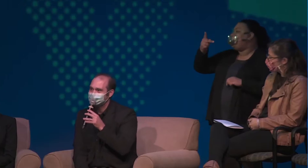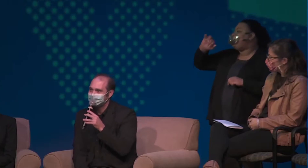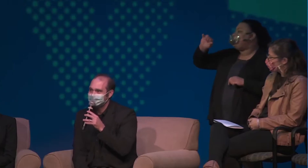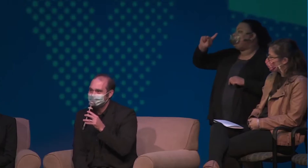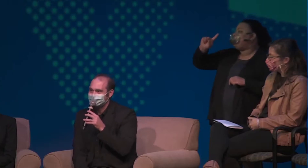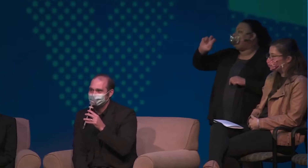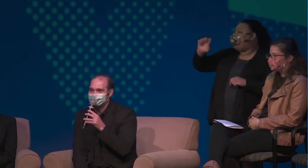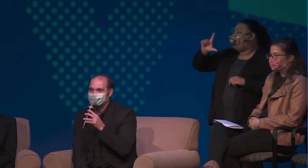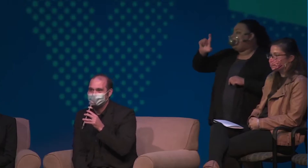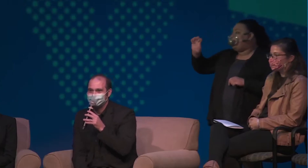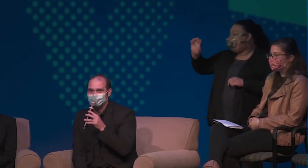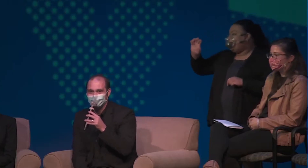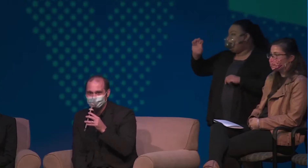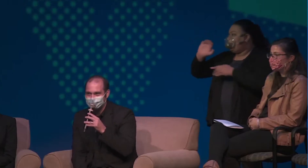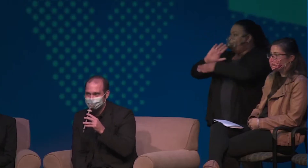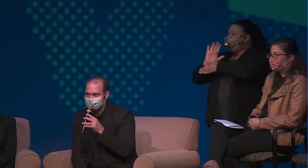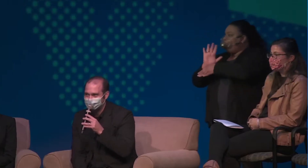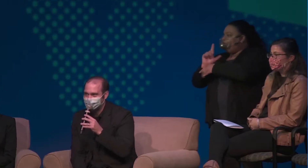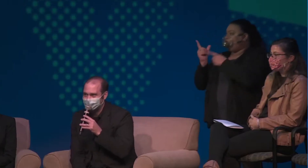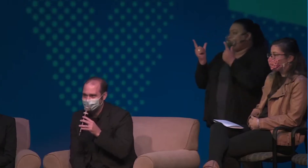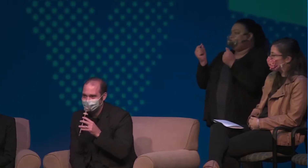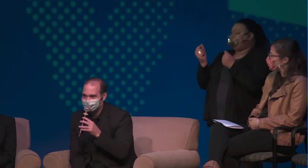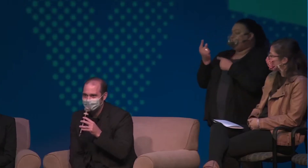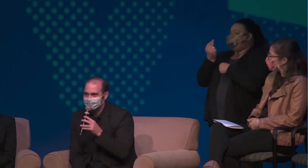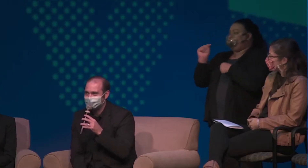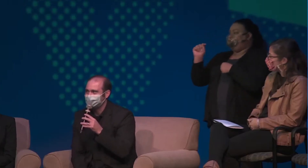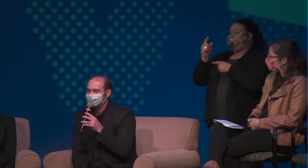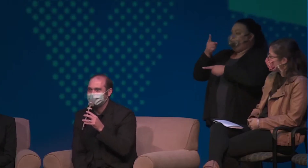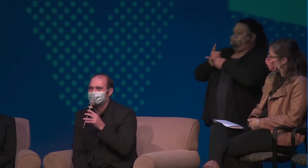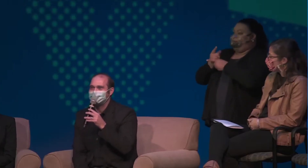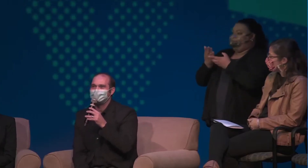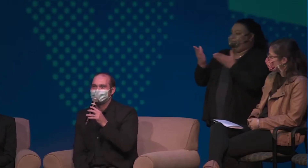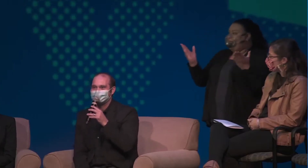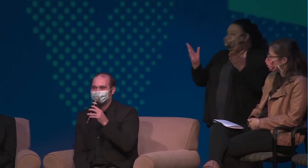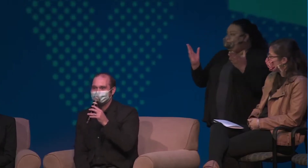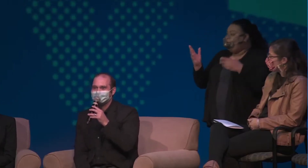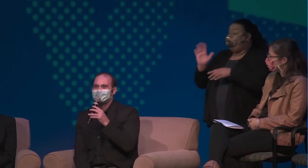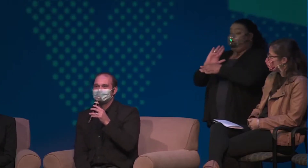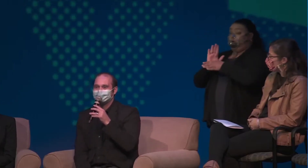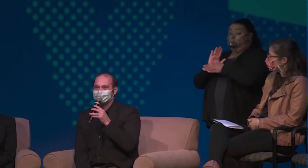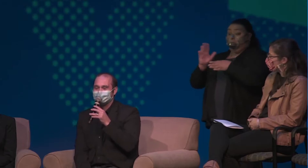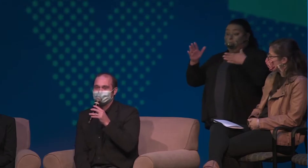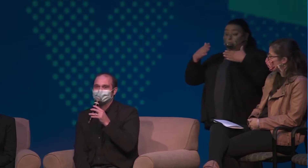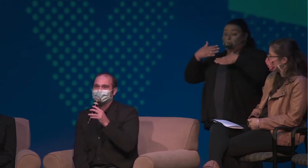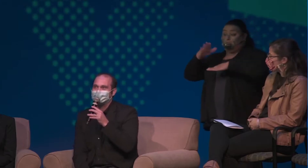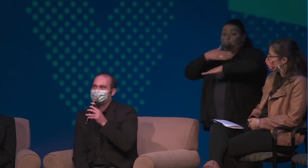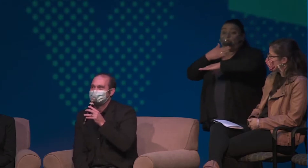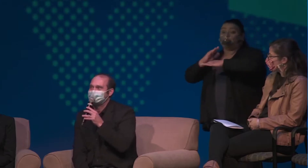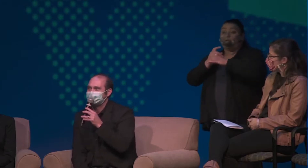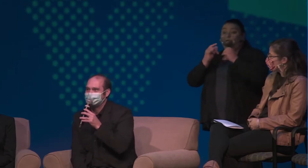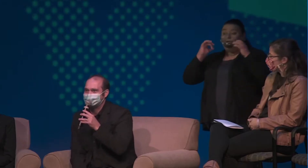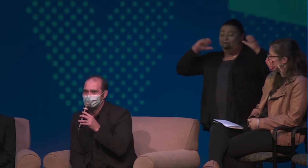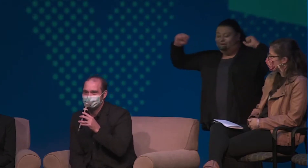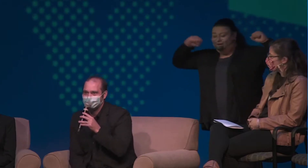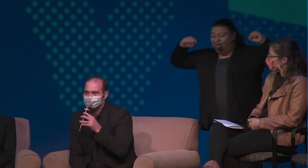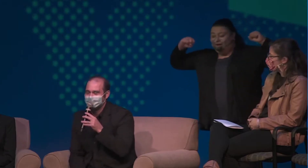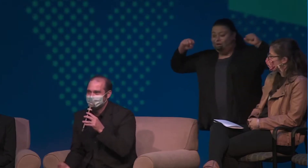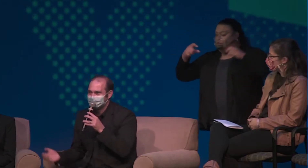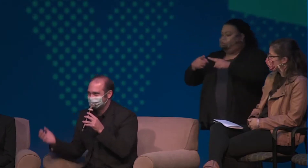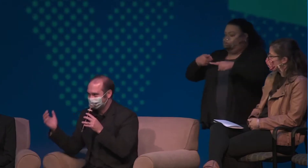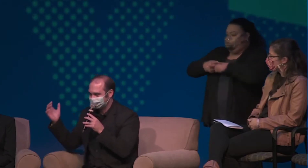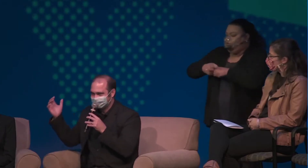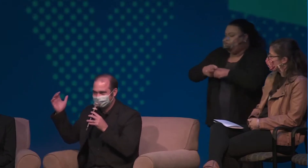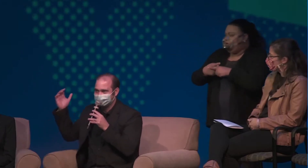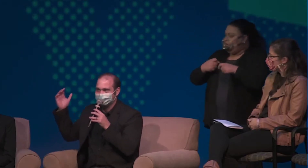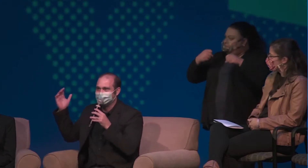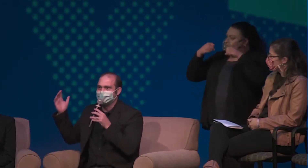Thing, but every time the music comes up loud, conflict happens, right? And the last scene of that movie